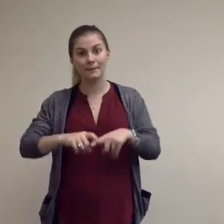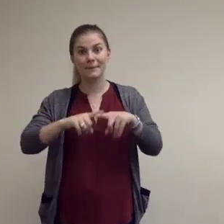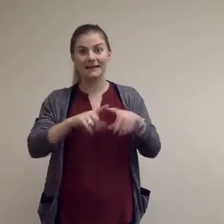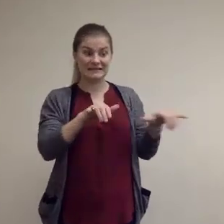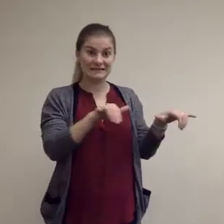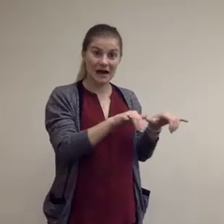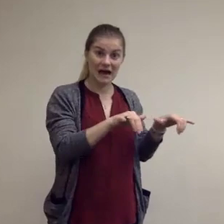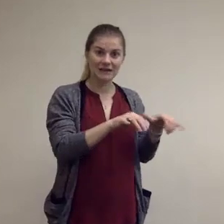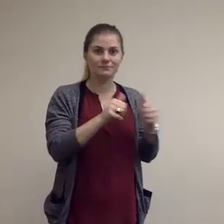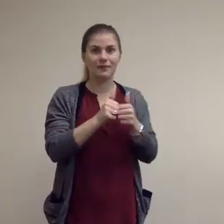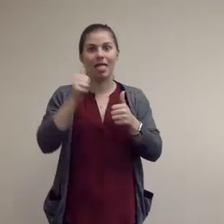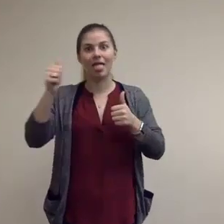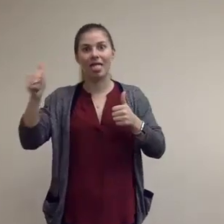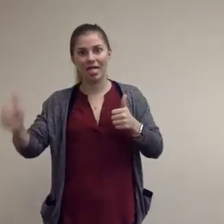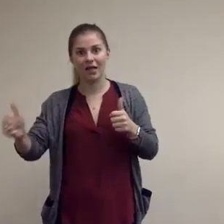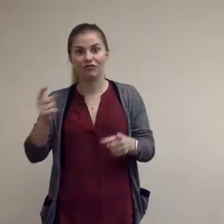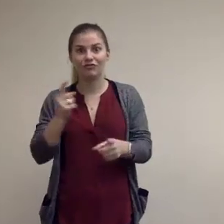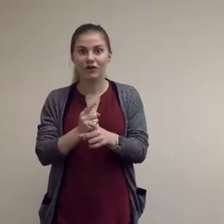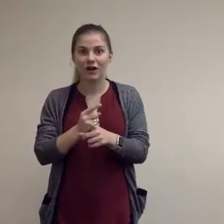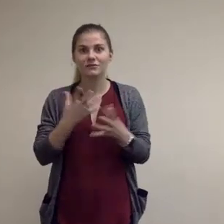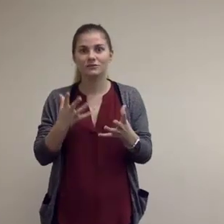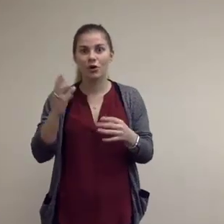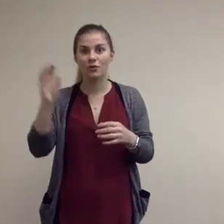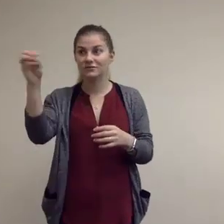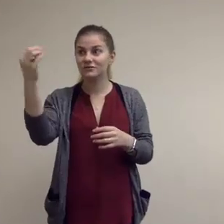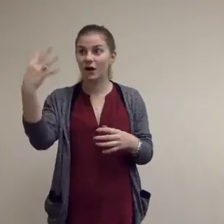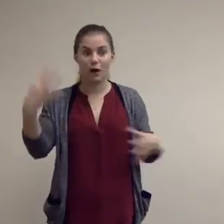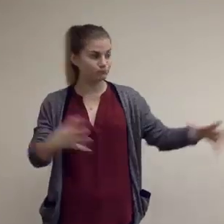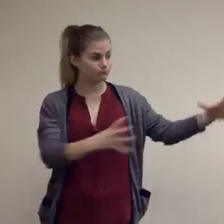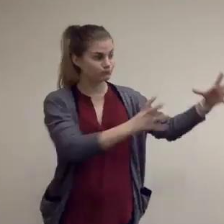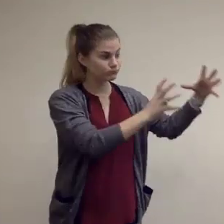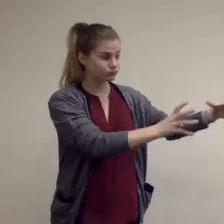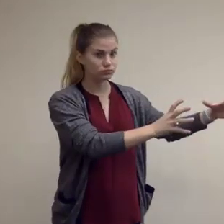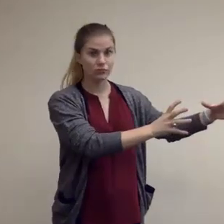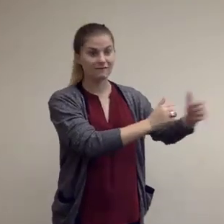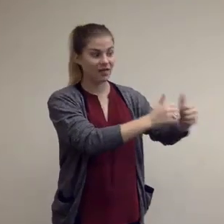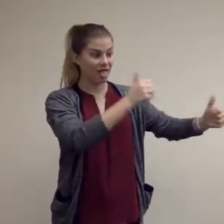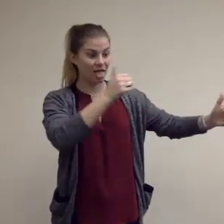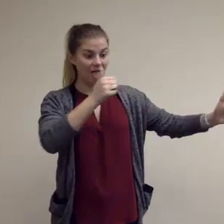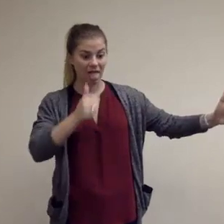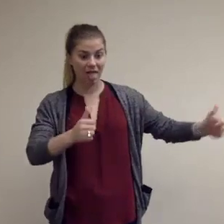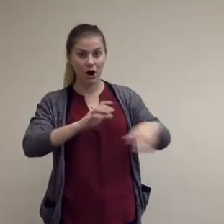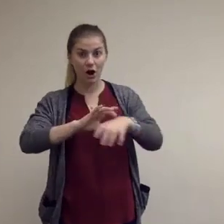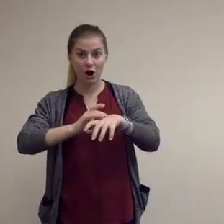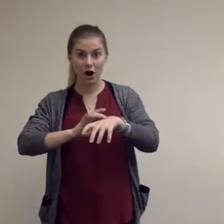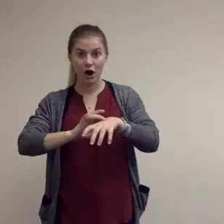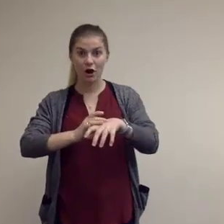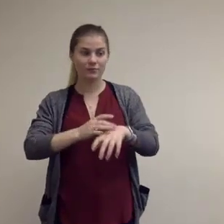from us, the gravitational pull is just enough to keep us in orbit. We're actually falling into the